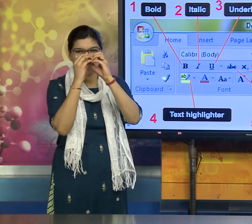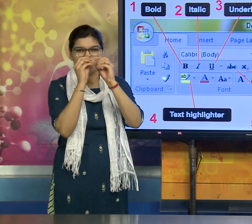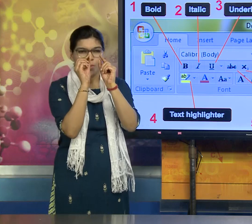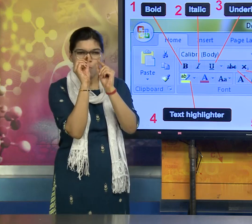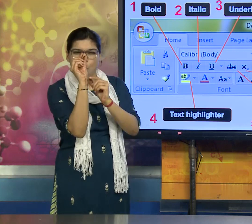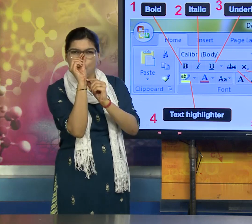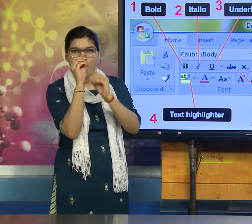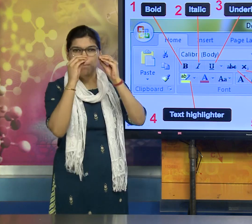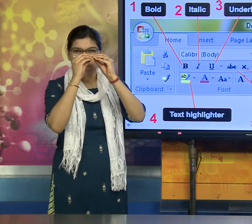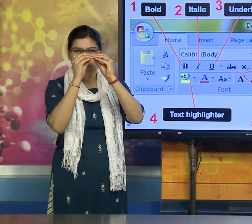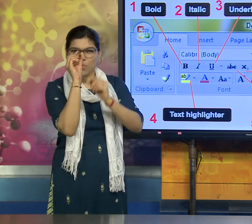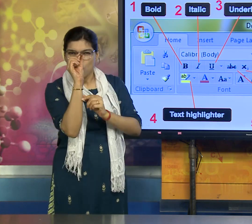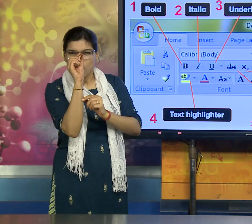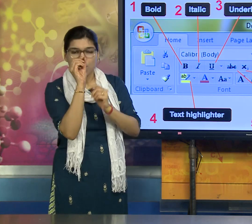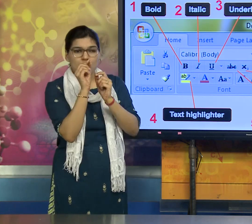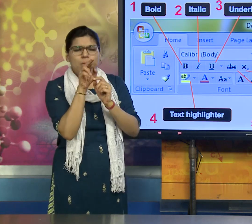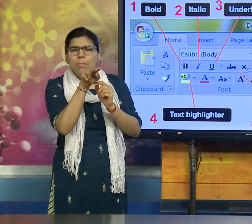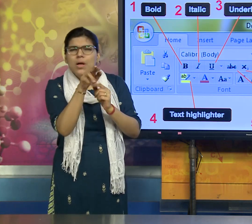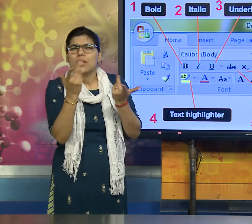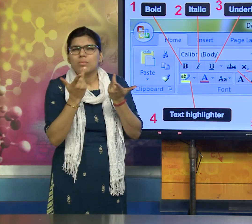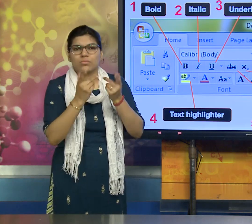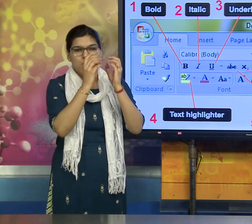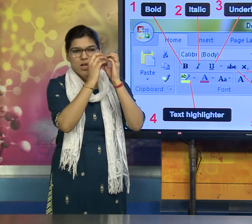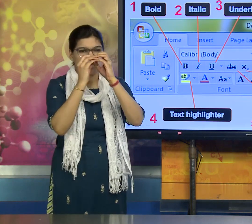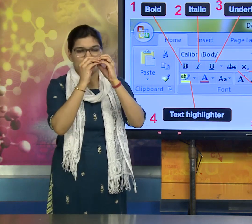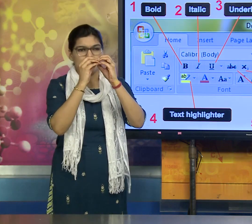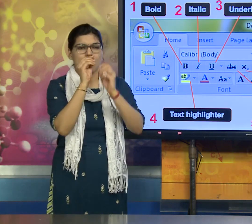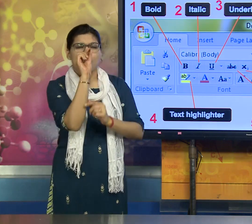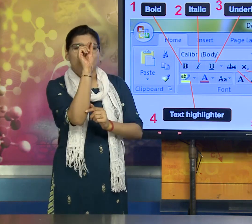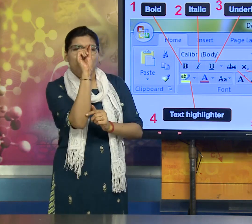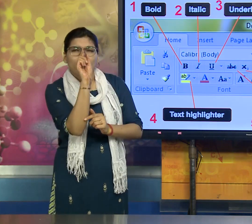First is connected by B. What does it mean?